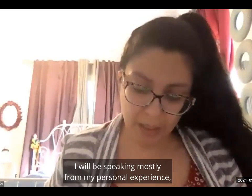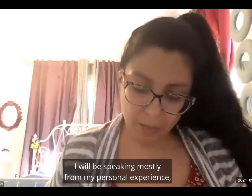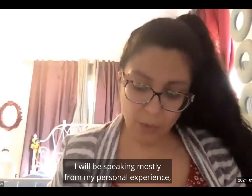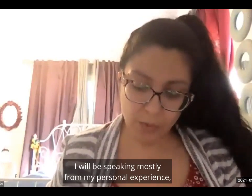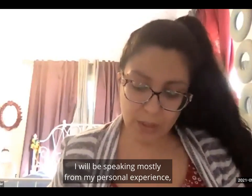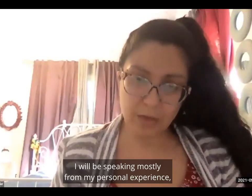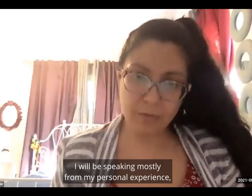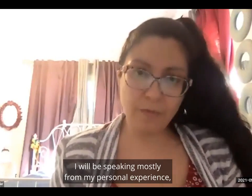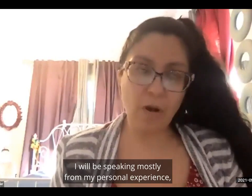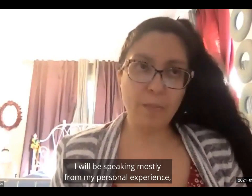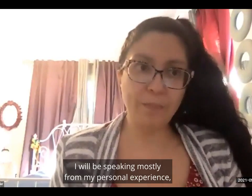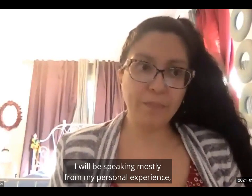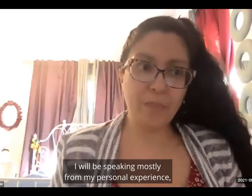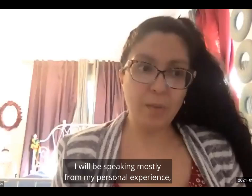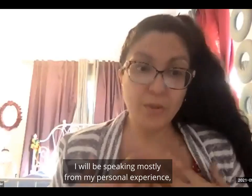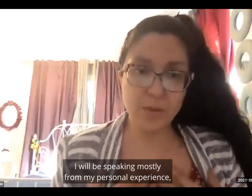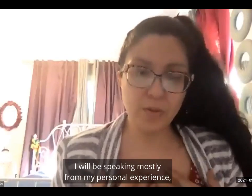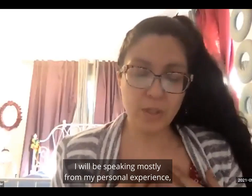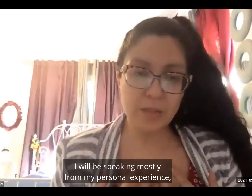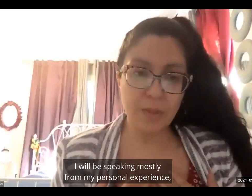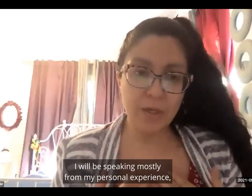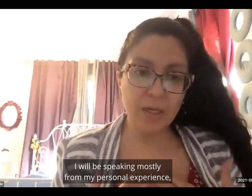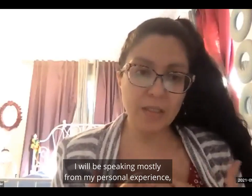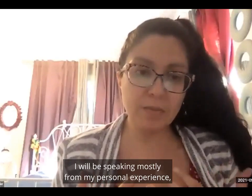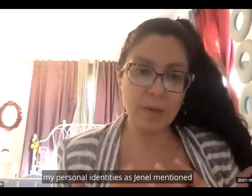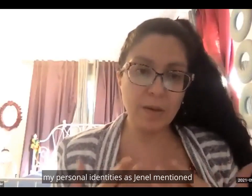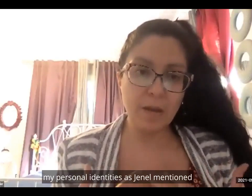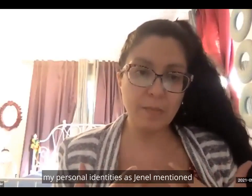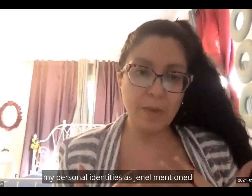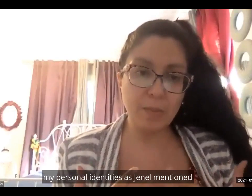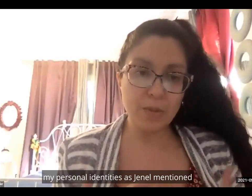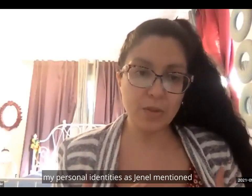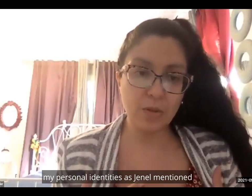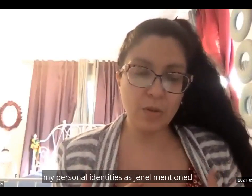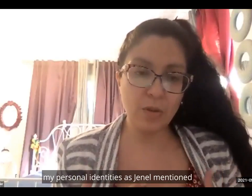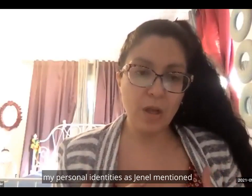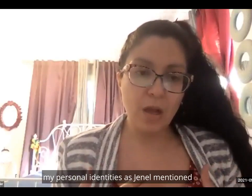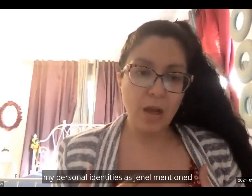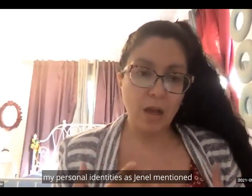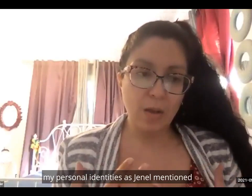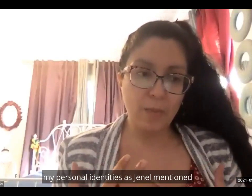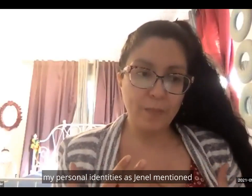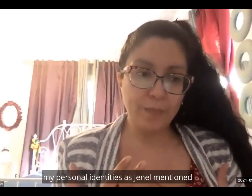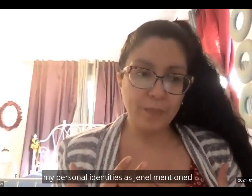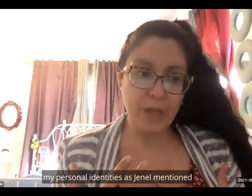be speaking mostly from my personal experience, my personal